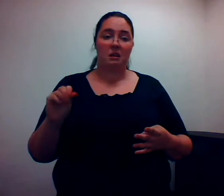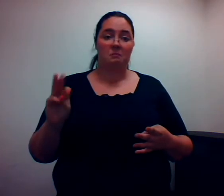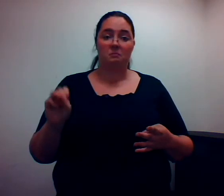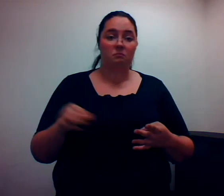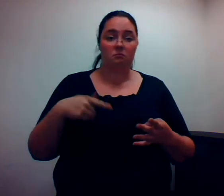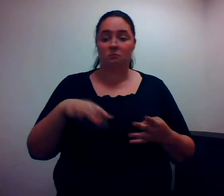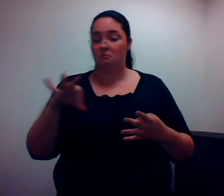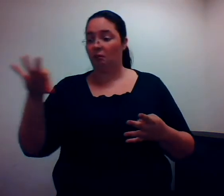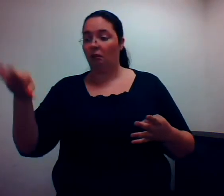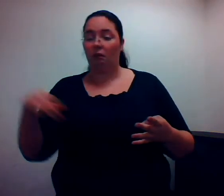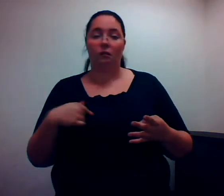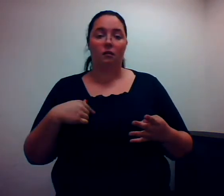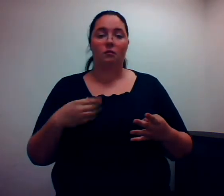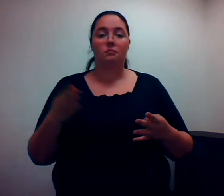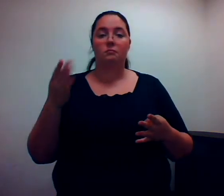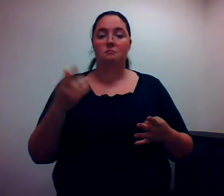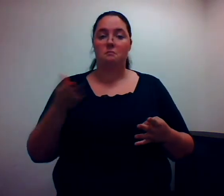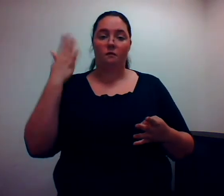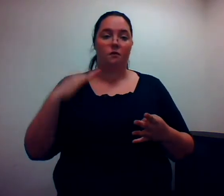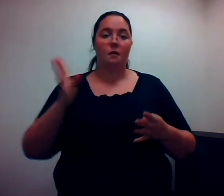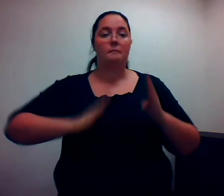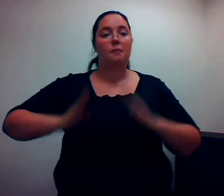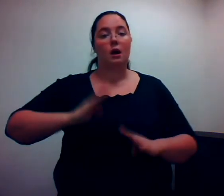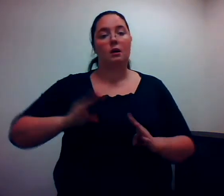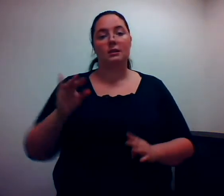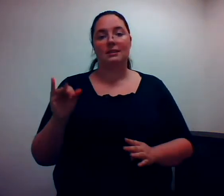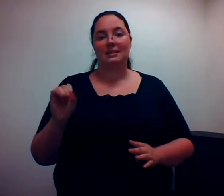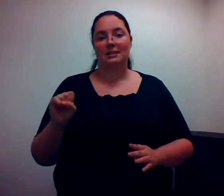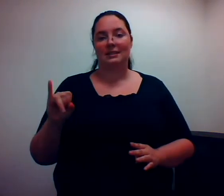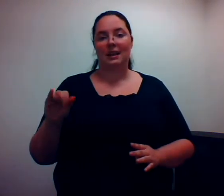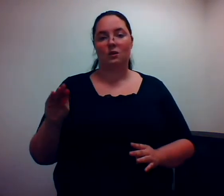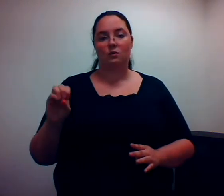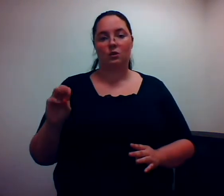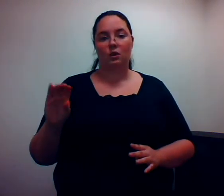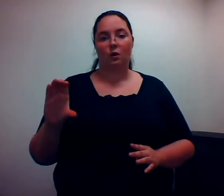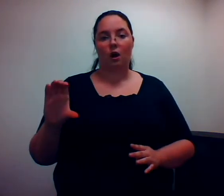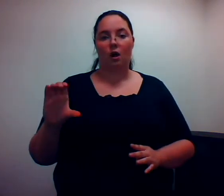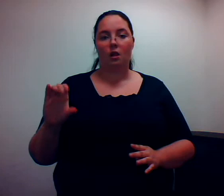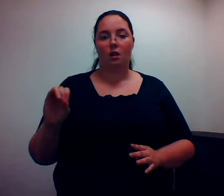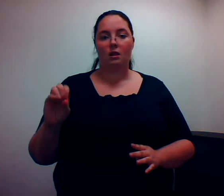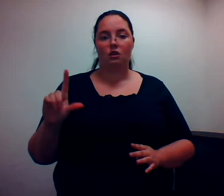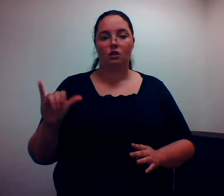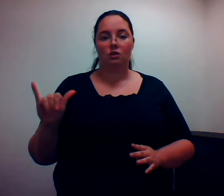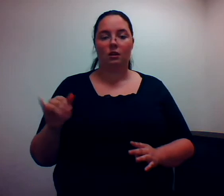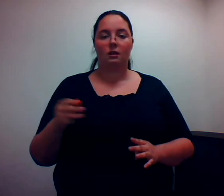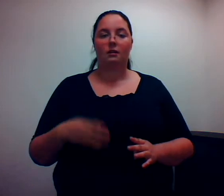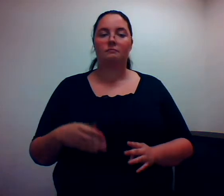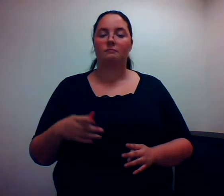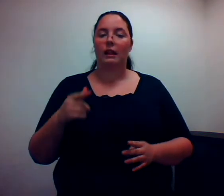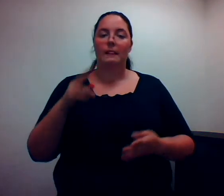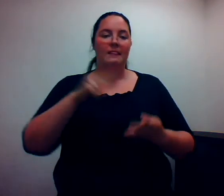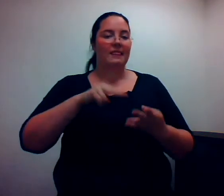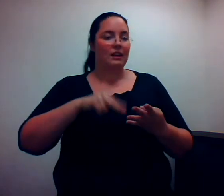done biology, sociology, psychology, literature, history, and I arranged my